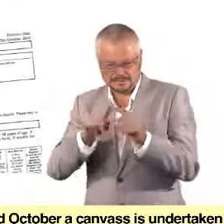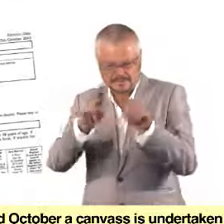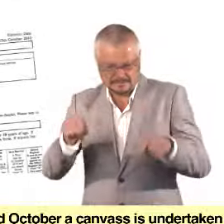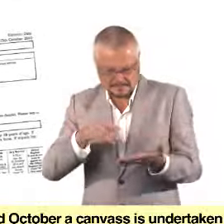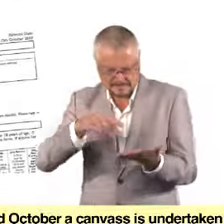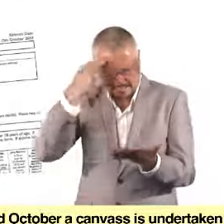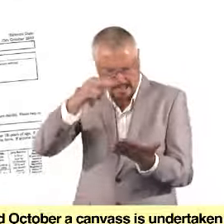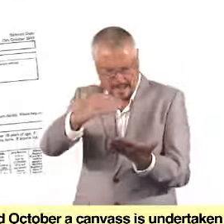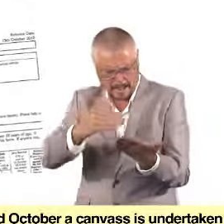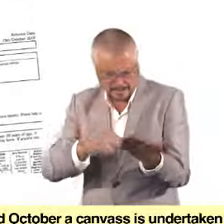East Riding.